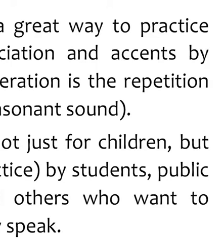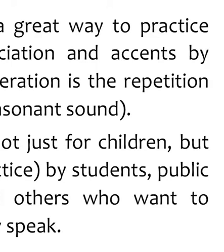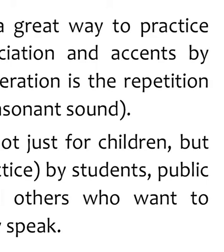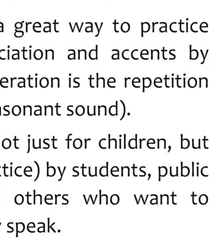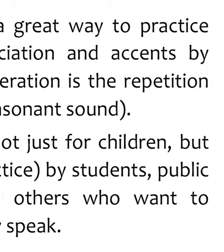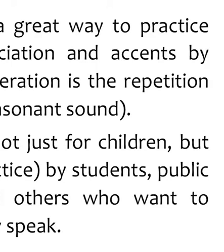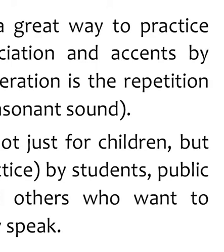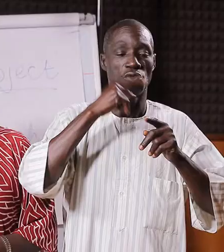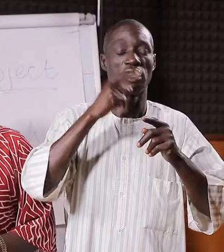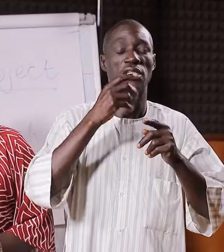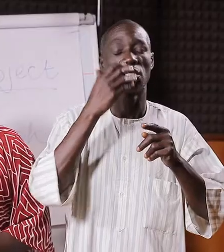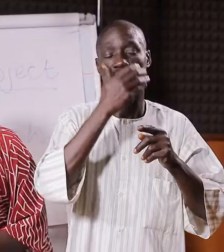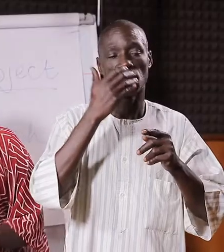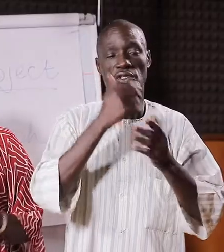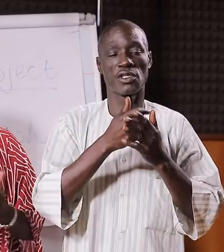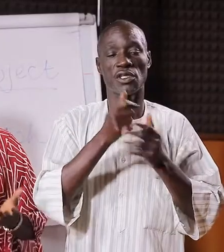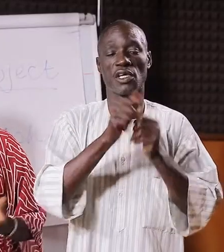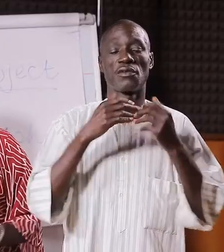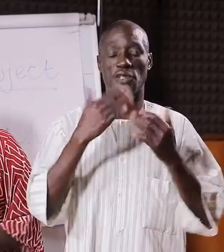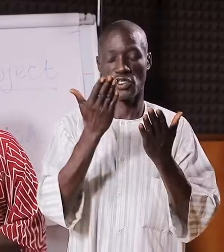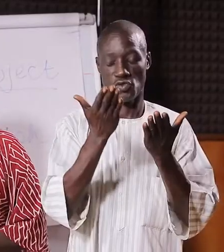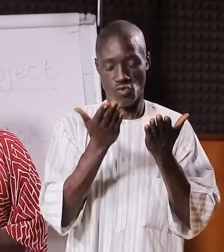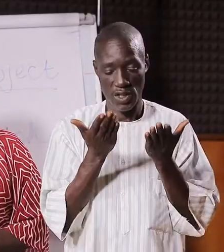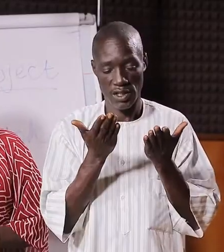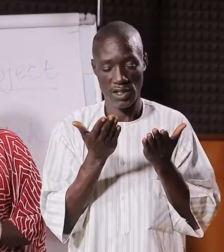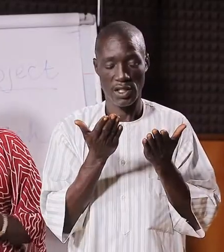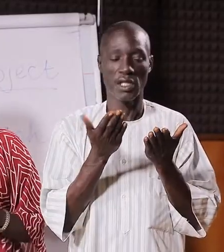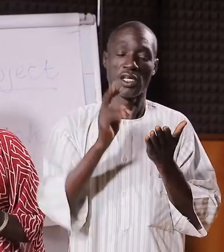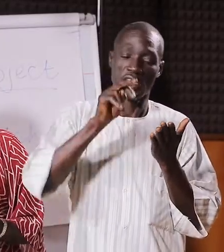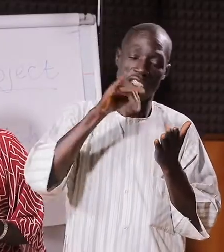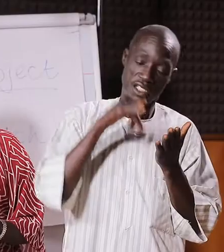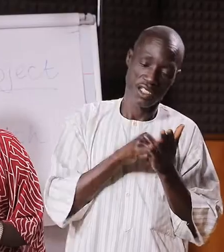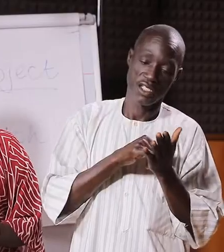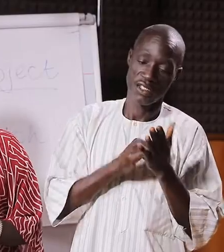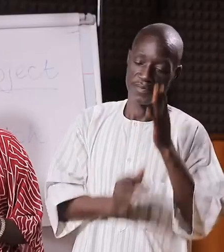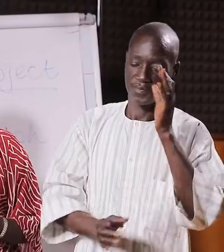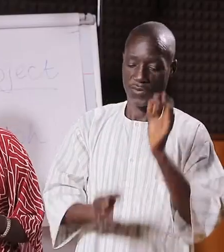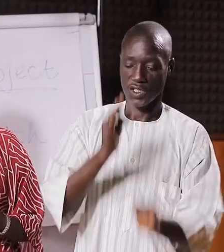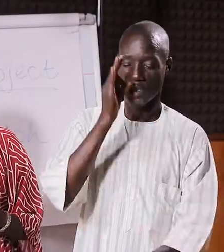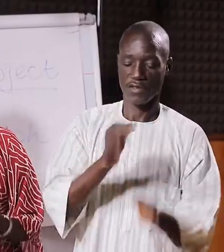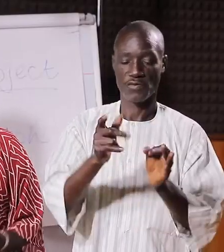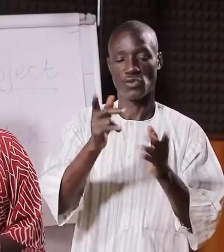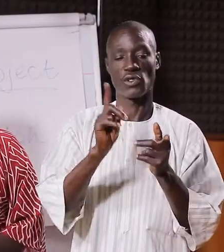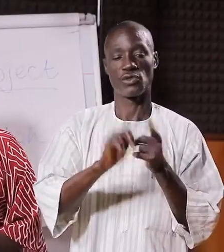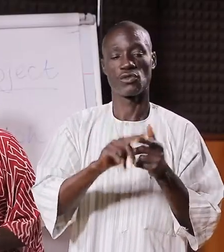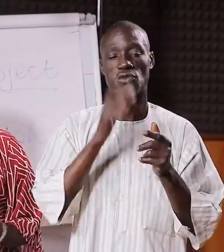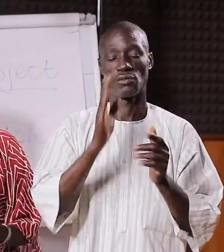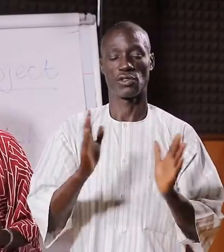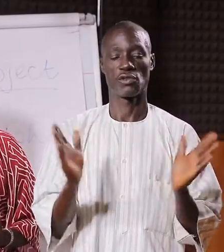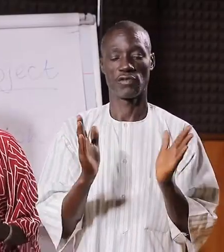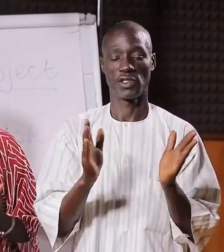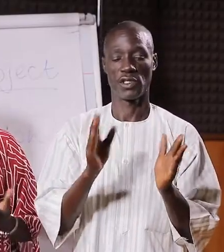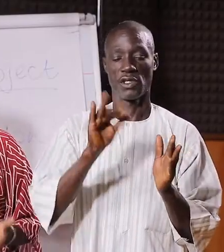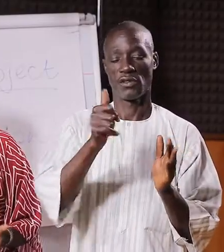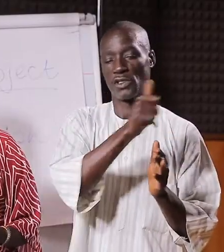clear when they speak. So everybody needs a tongue twister. If you want to sound clear, if you want to be confident of yourself when you're